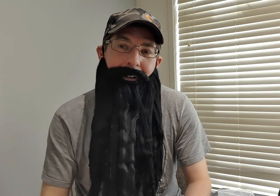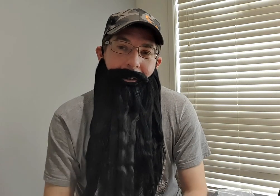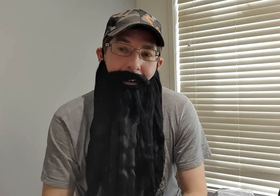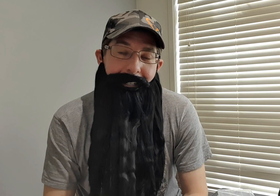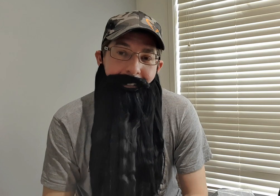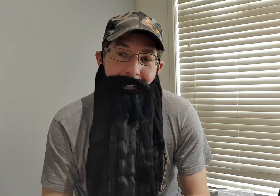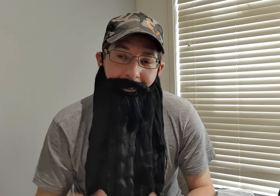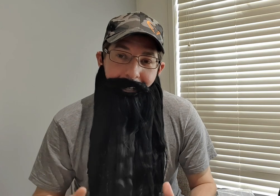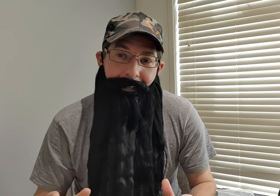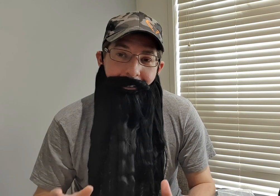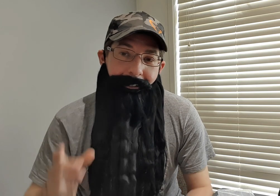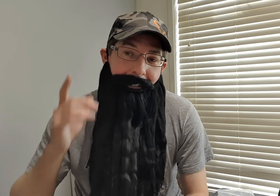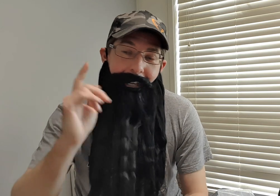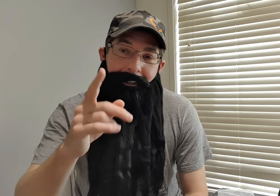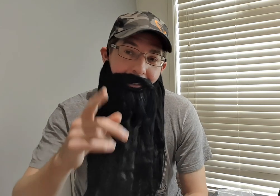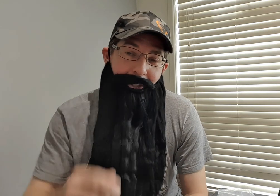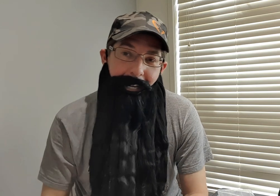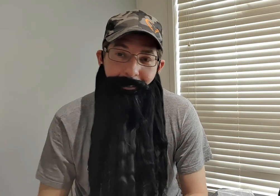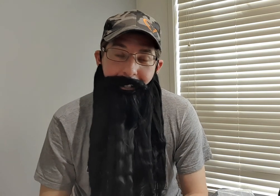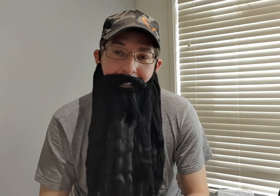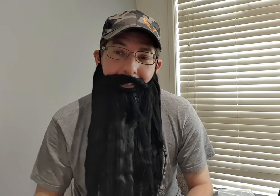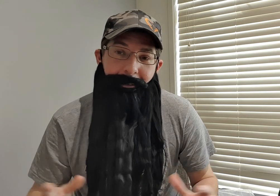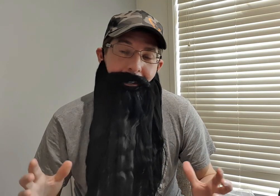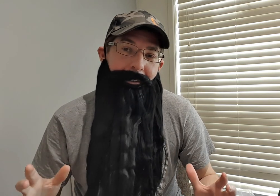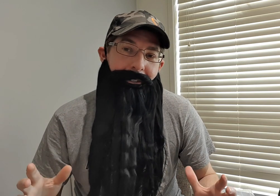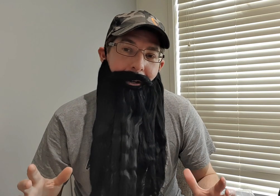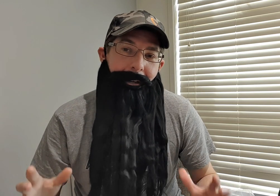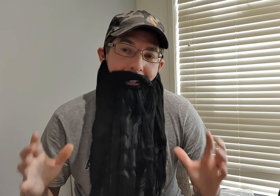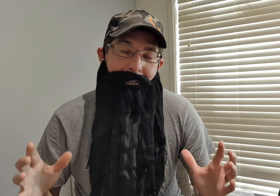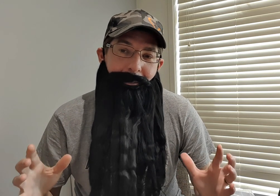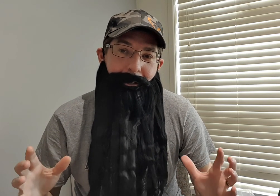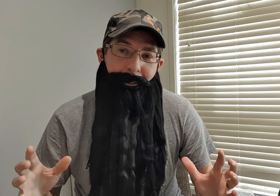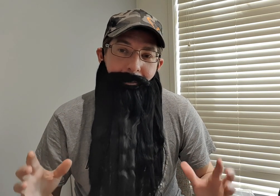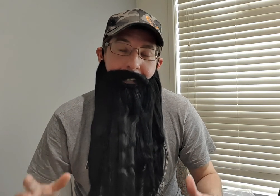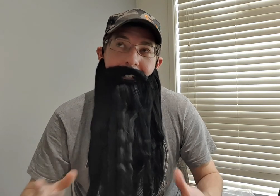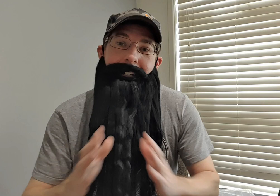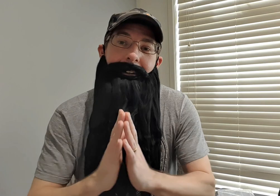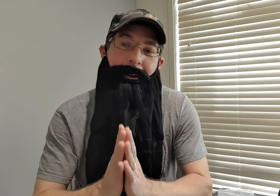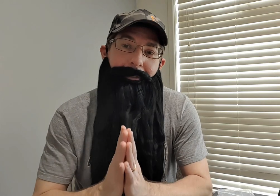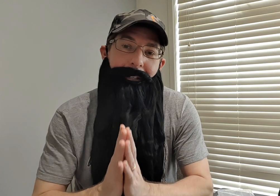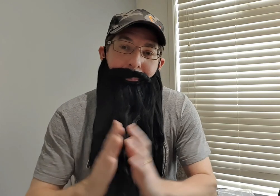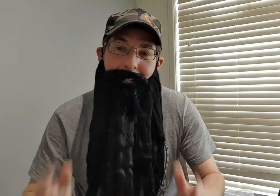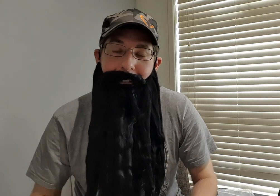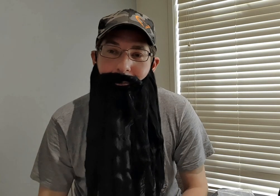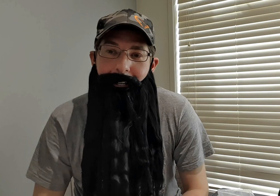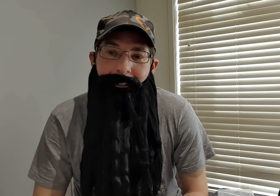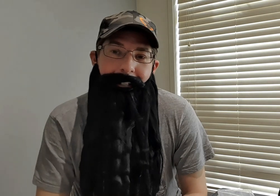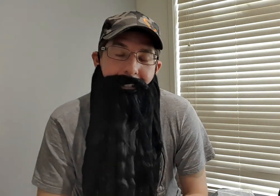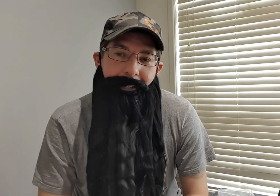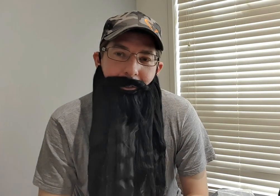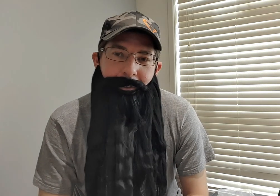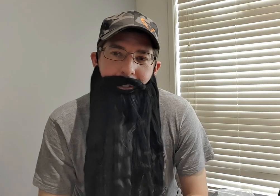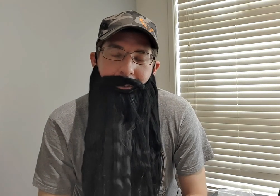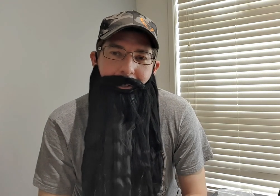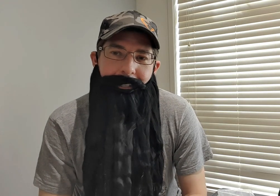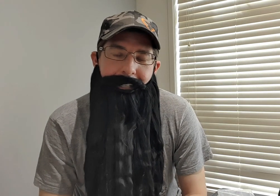too far away. Right now, I'm gonna go and have a shave, and then I'm gonna venture my way down to the Werribee River and hopefully break that drought and